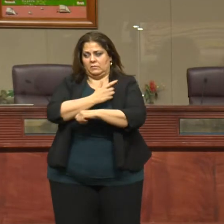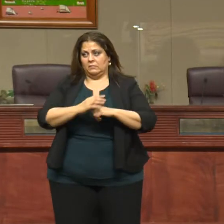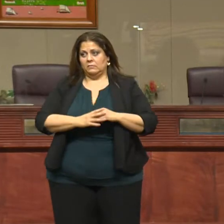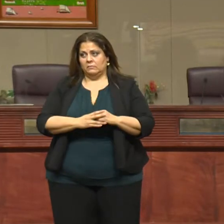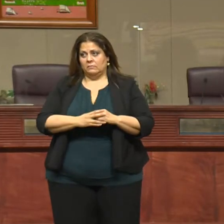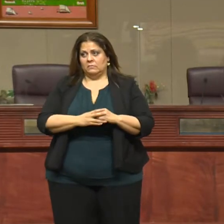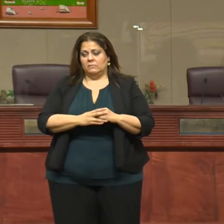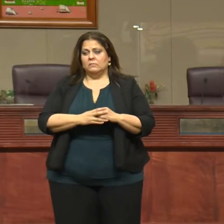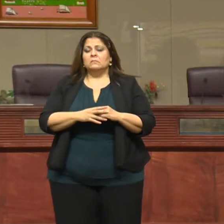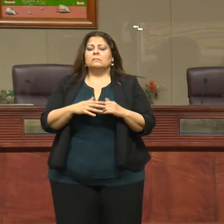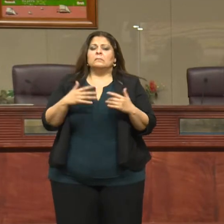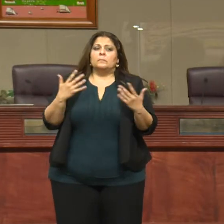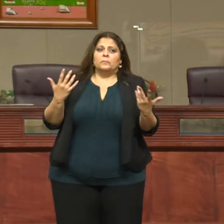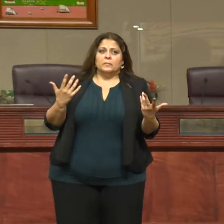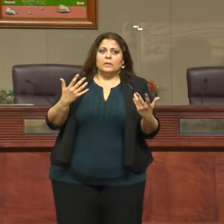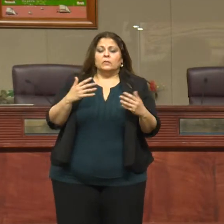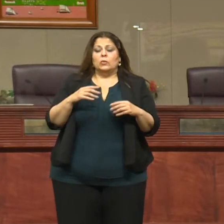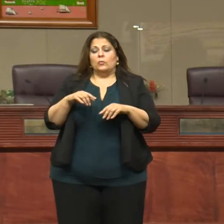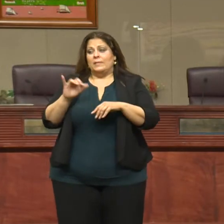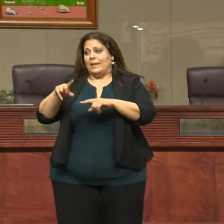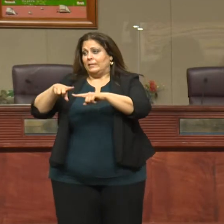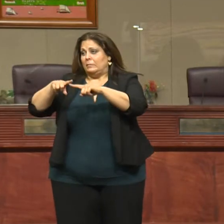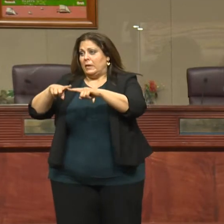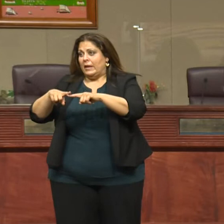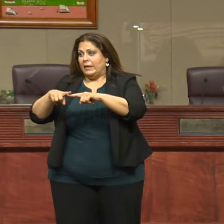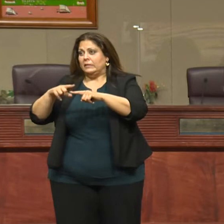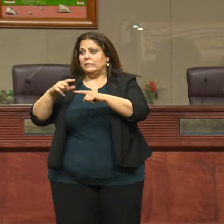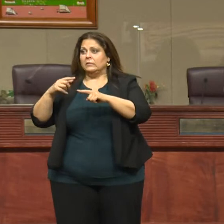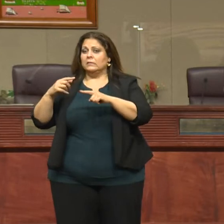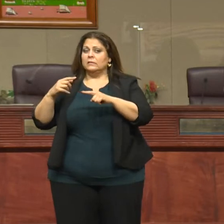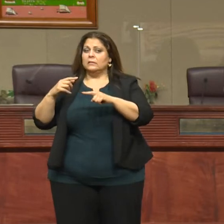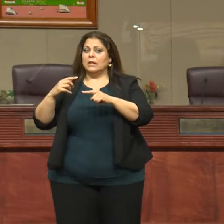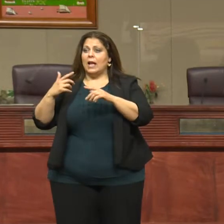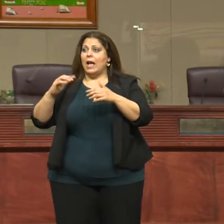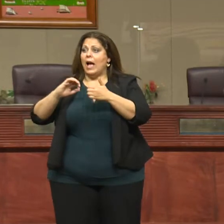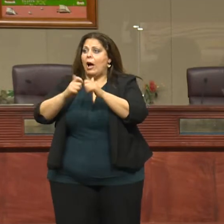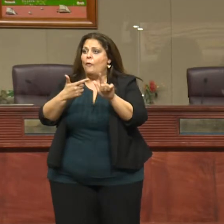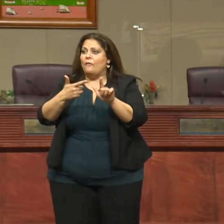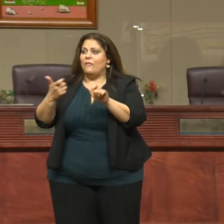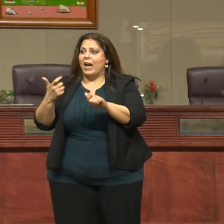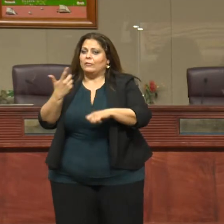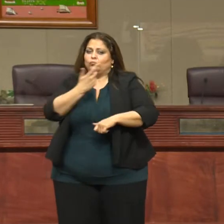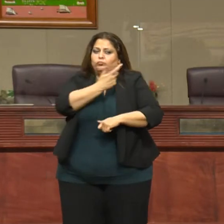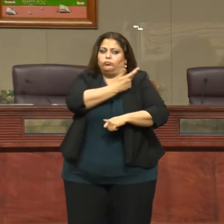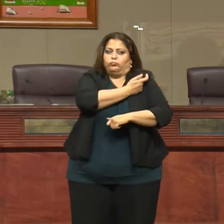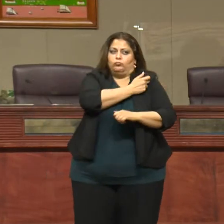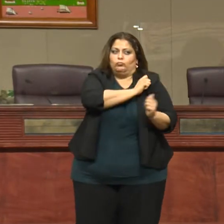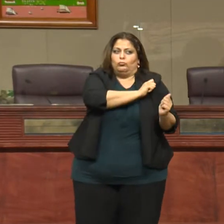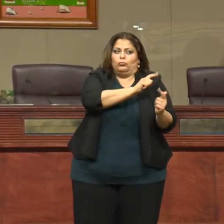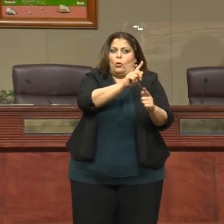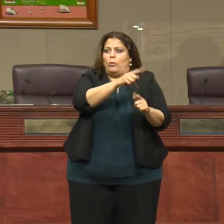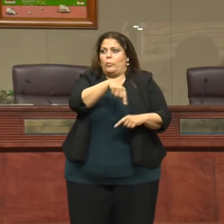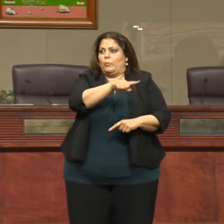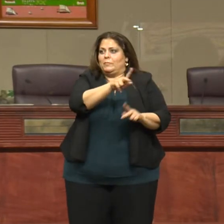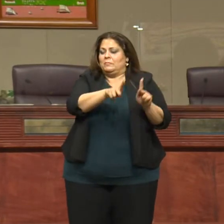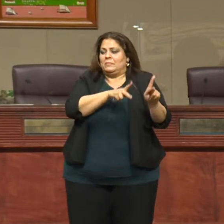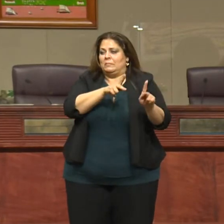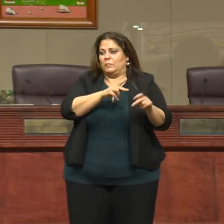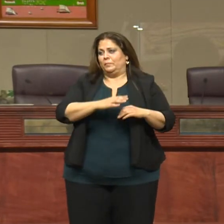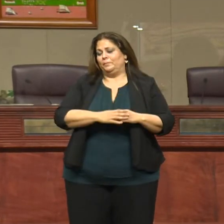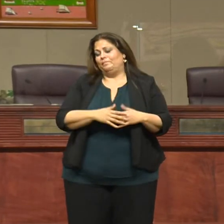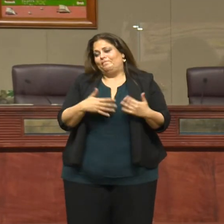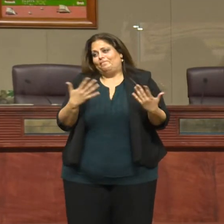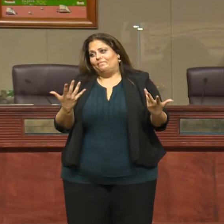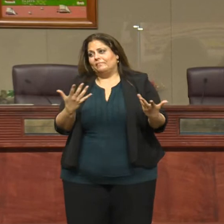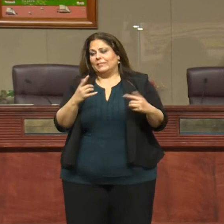depending upon how soon we get the shots in the arms of people, will make that determination. Suffice it to say, I believe that